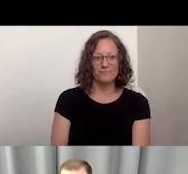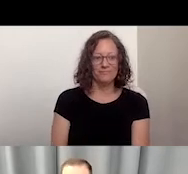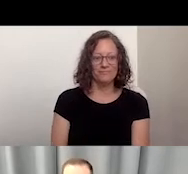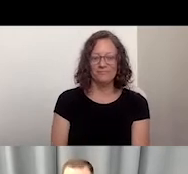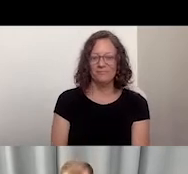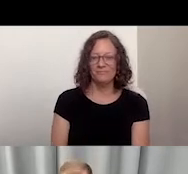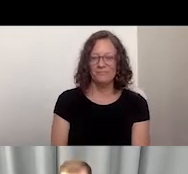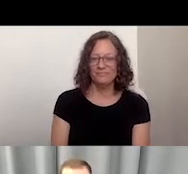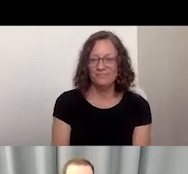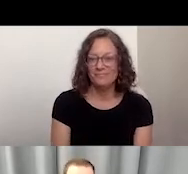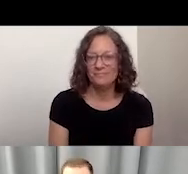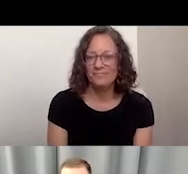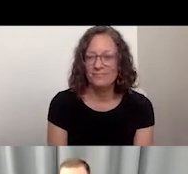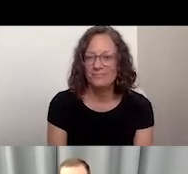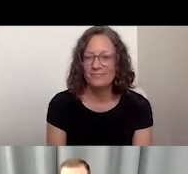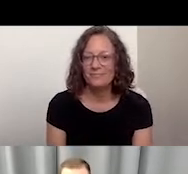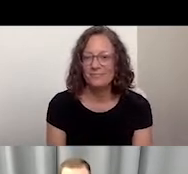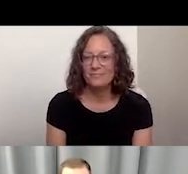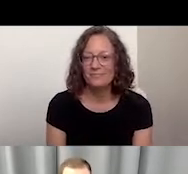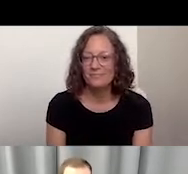Thank you.